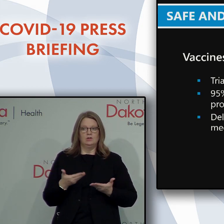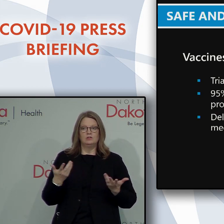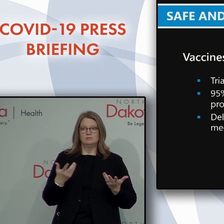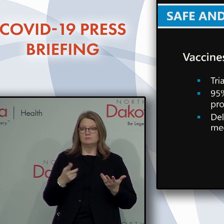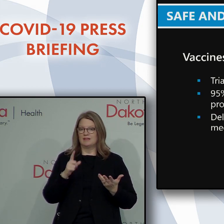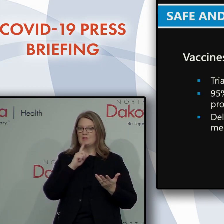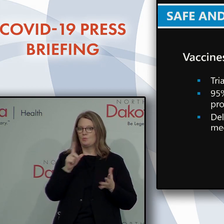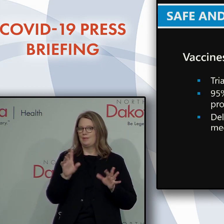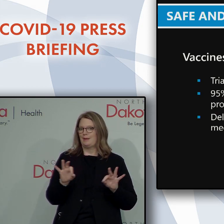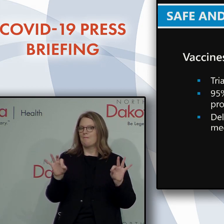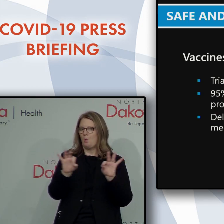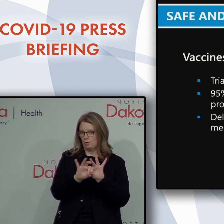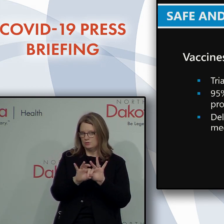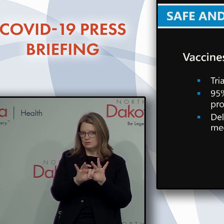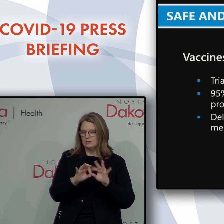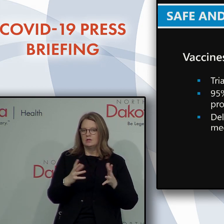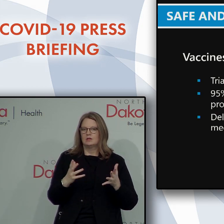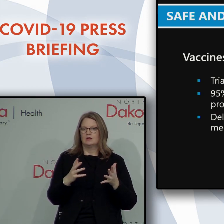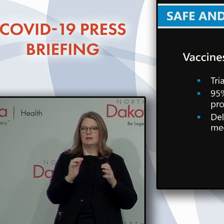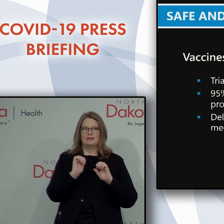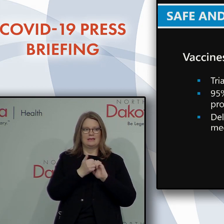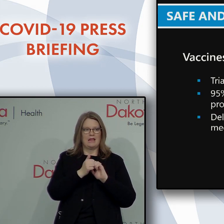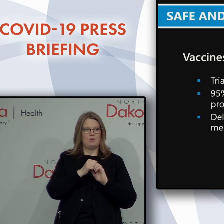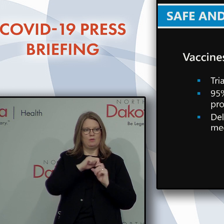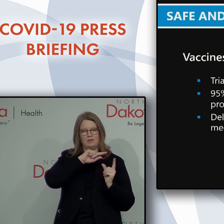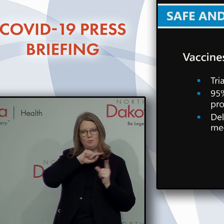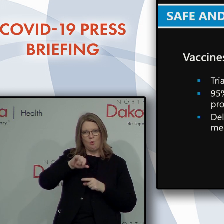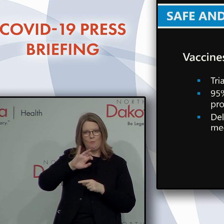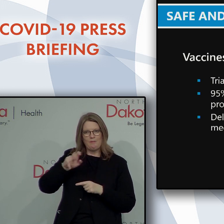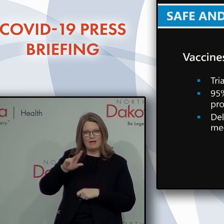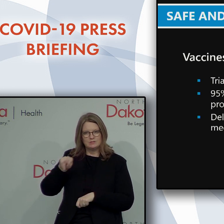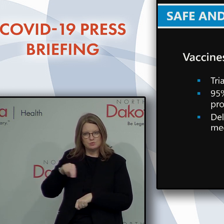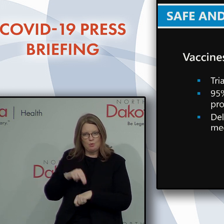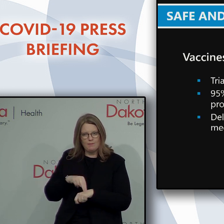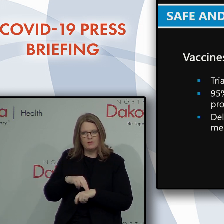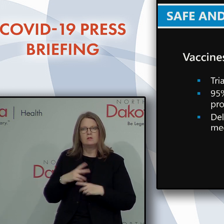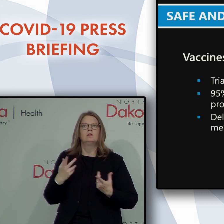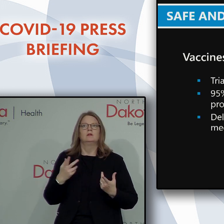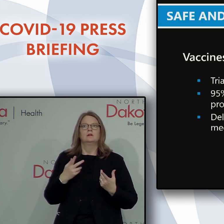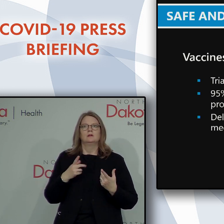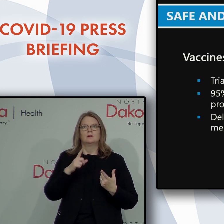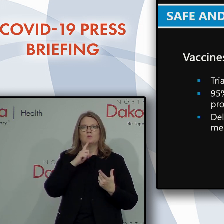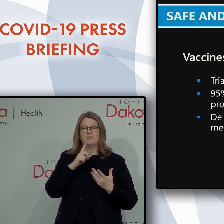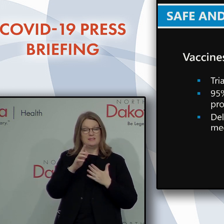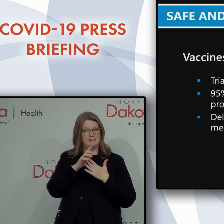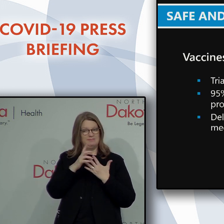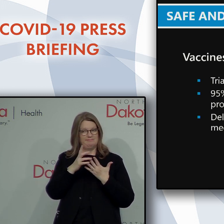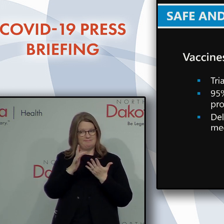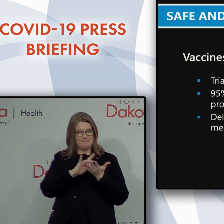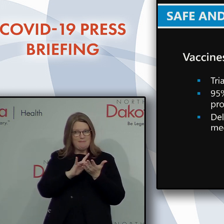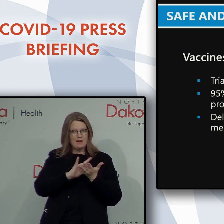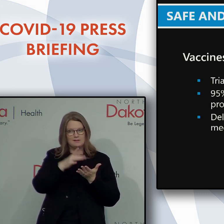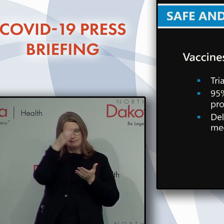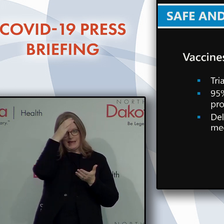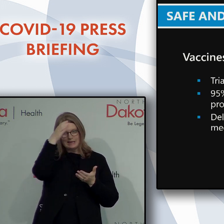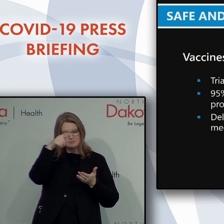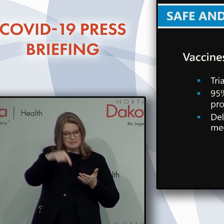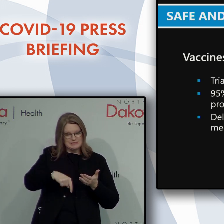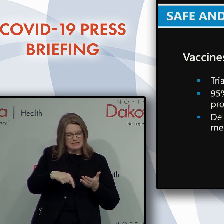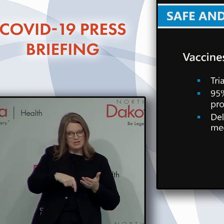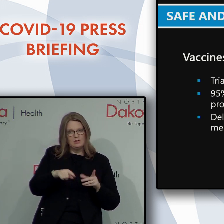they're a key component of how we move back to normal. The groundbreaking cooperation between leading medical experts here in America